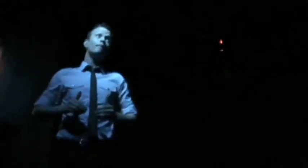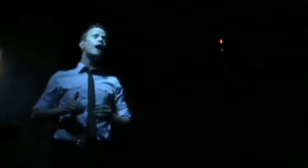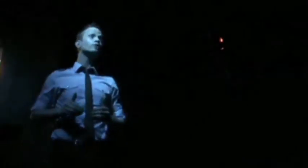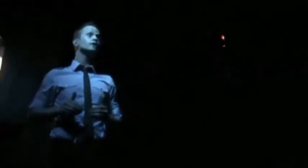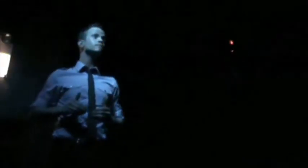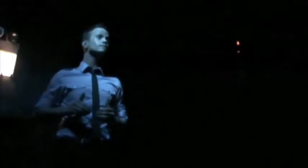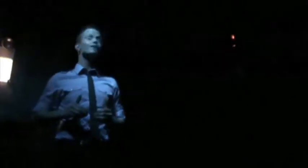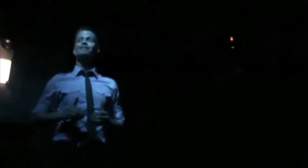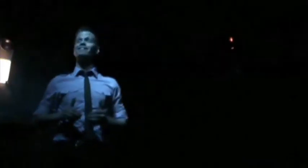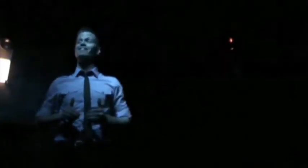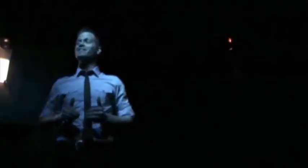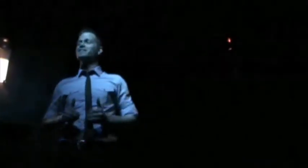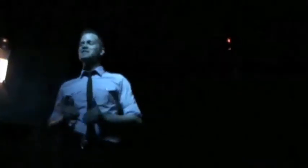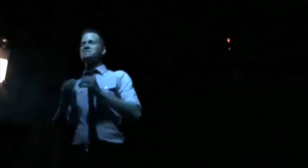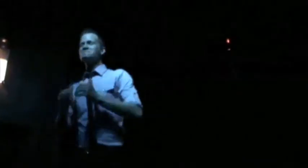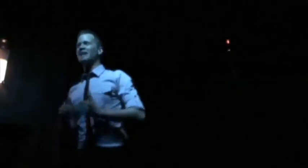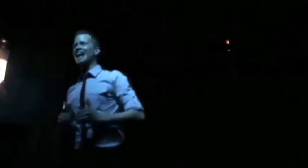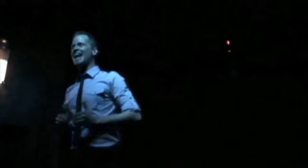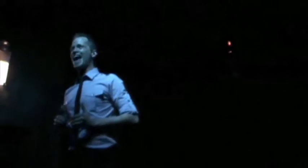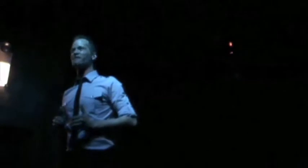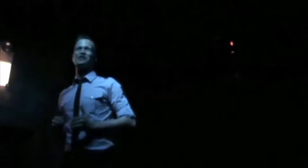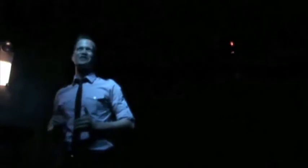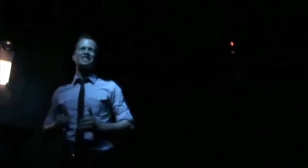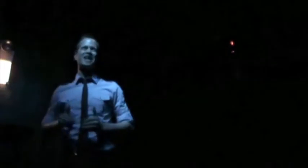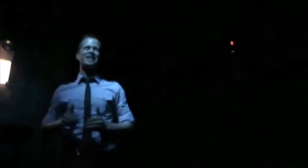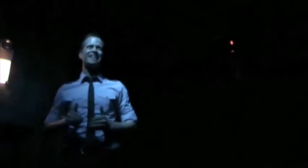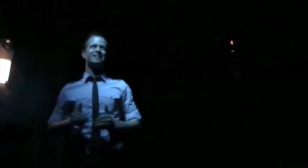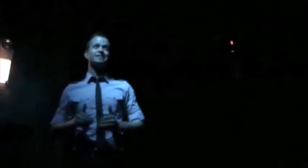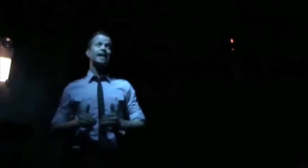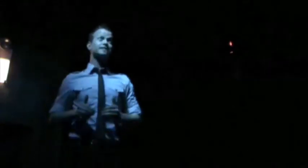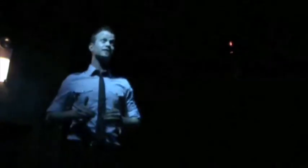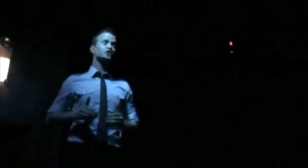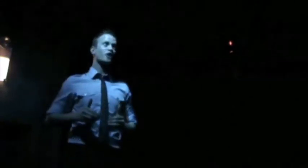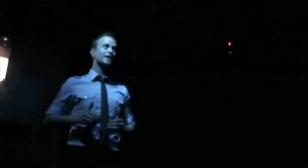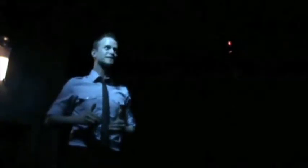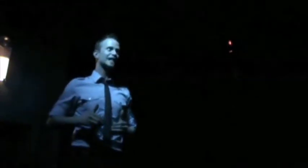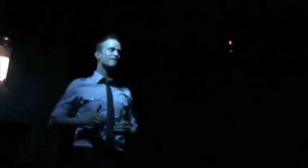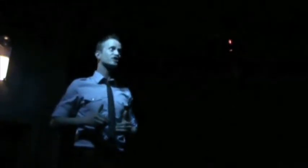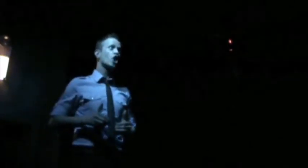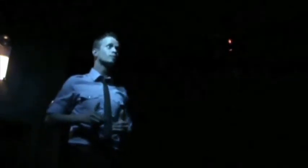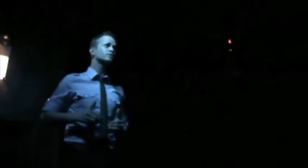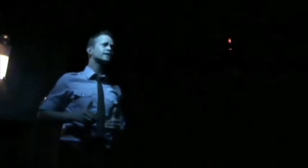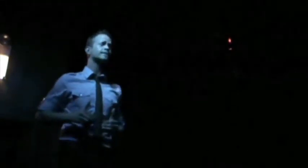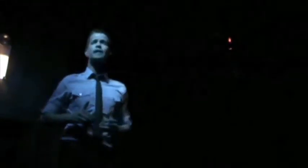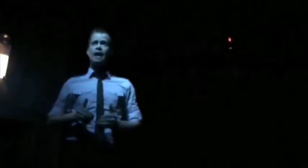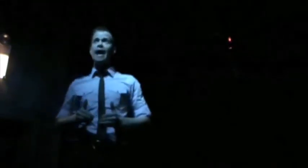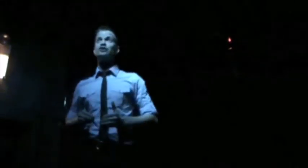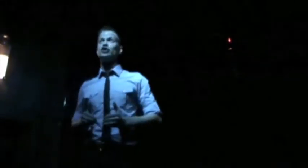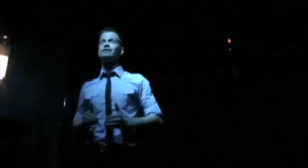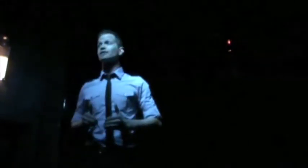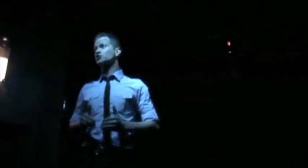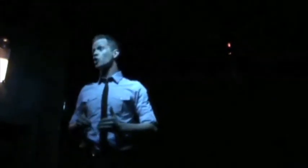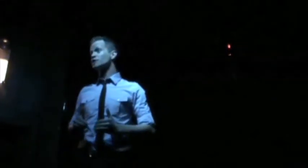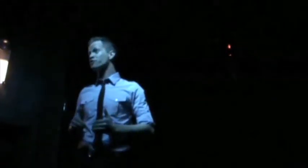about him. But I have here the unedited text that describes the life of the homosex and Jesus' chosen